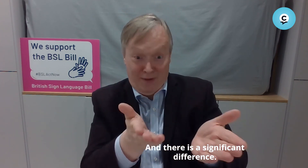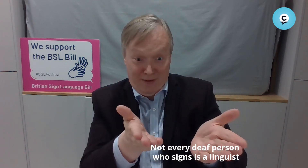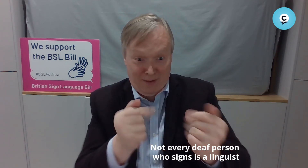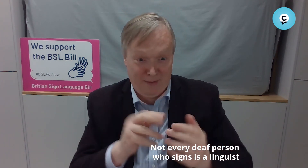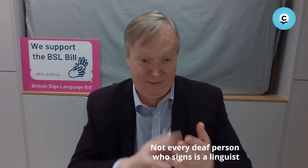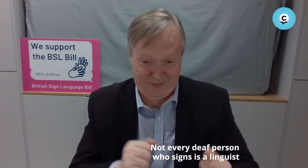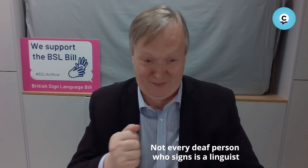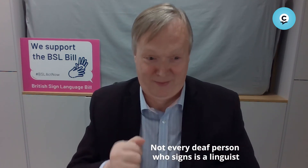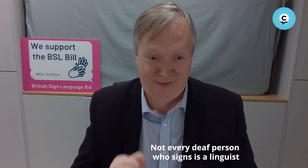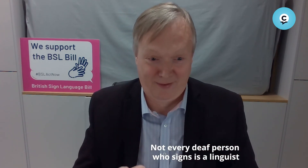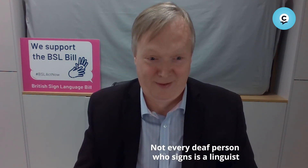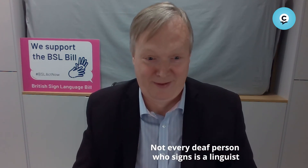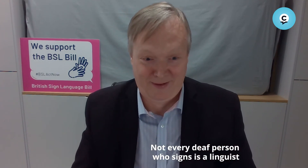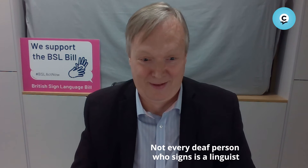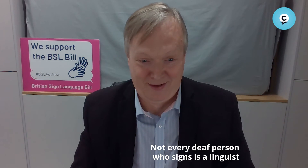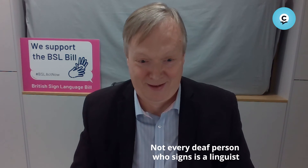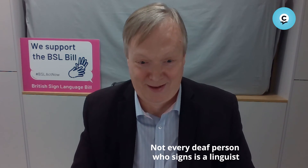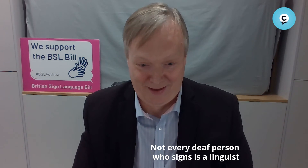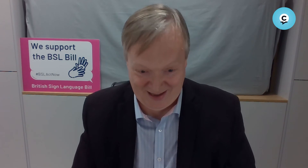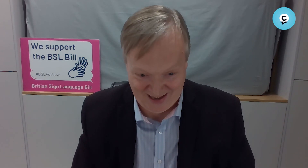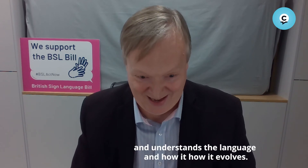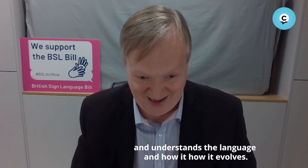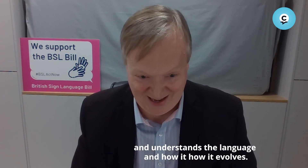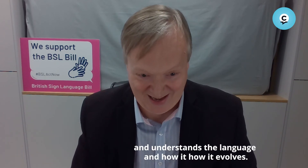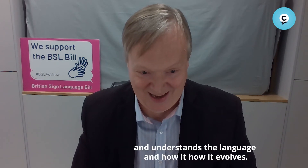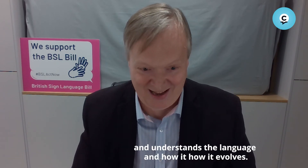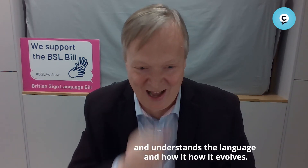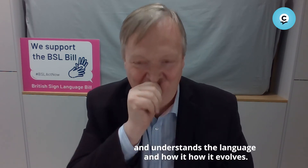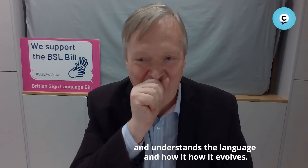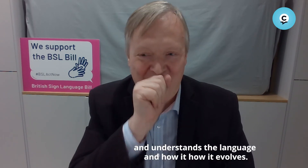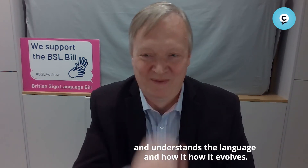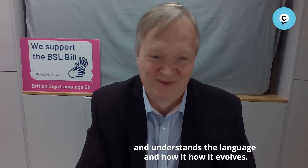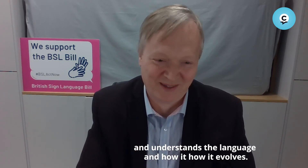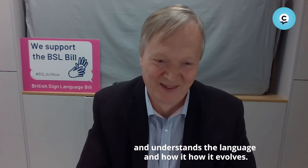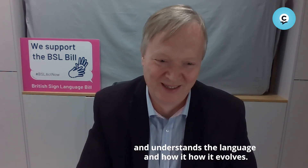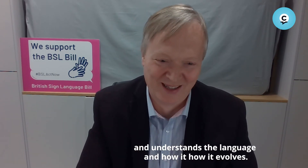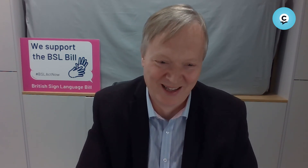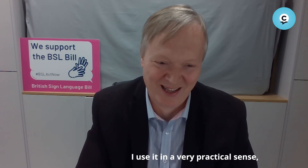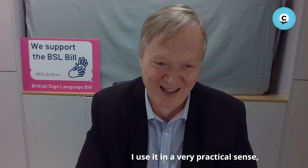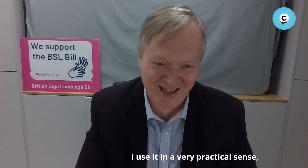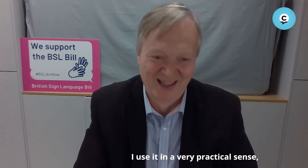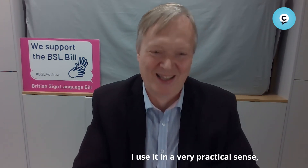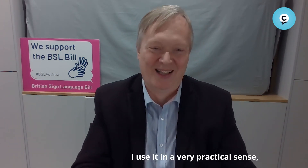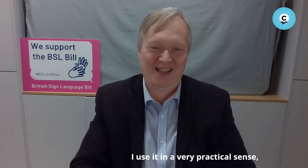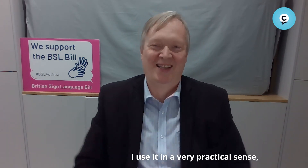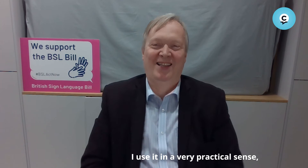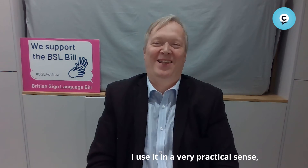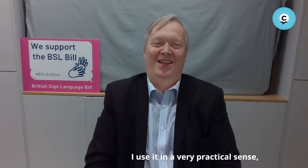Not every deaf person who signs is a linguist and understands the language and how it evolves. I use it in a very practical